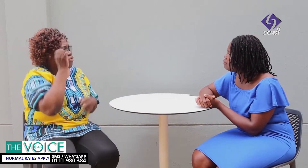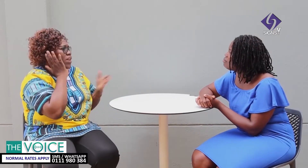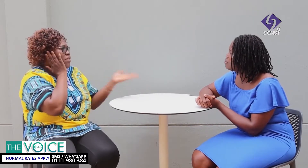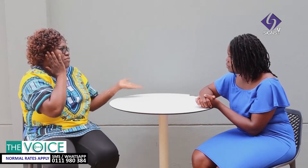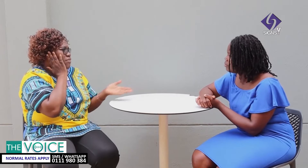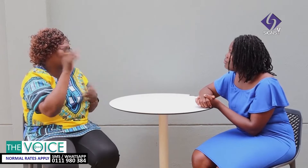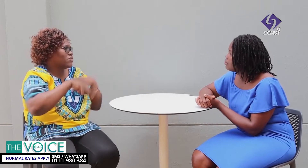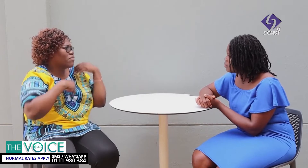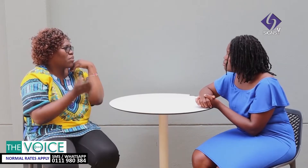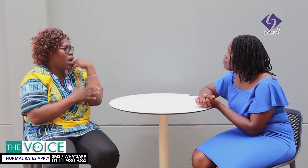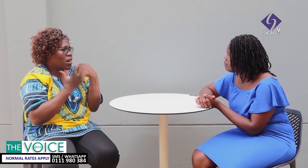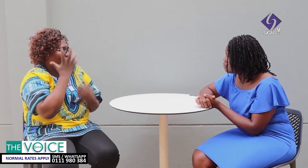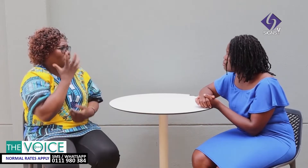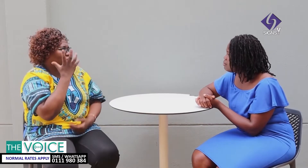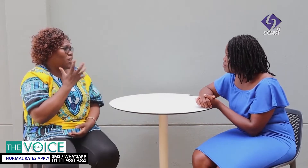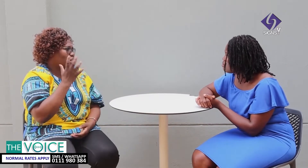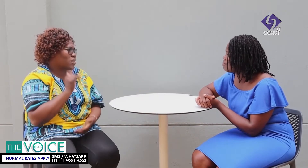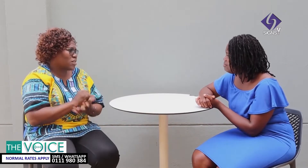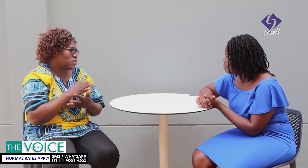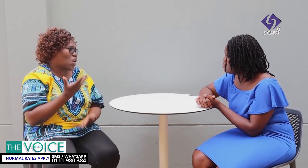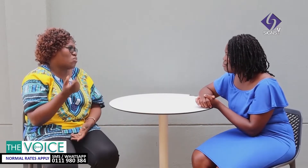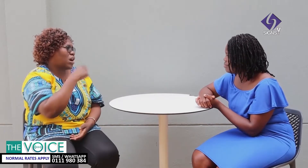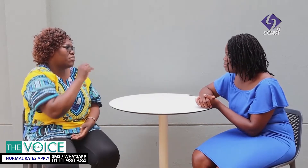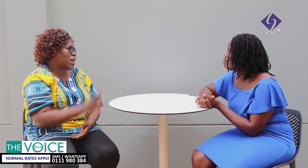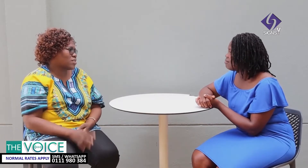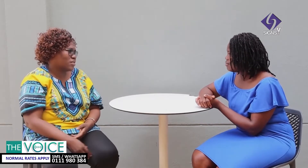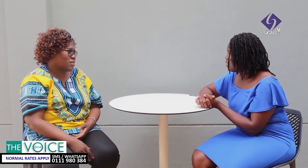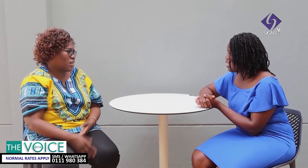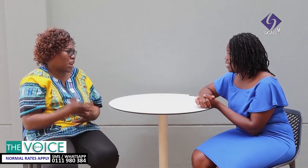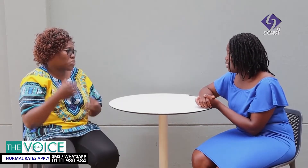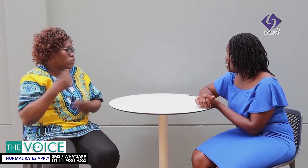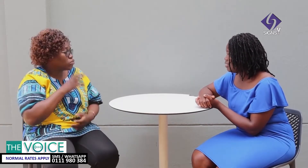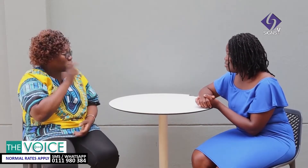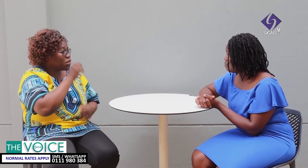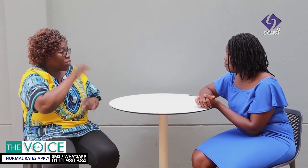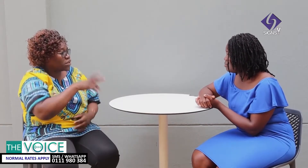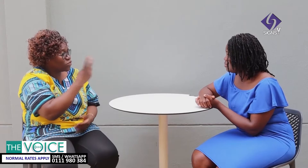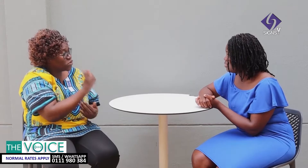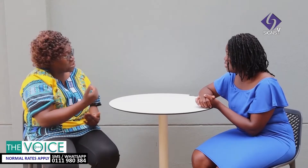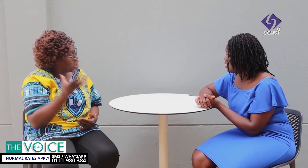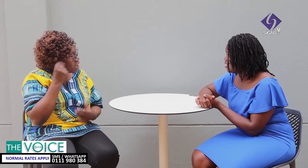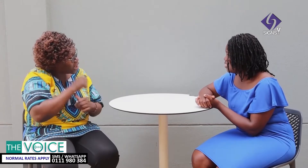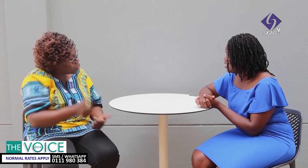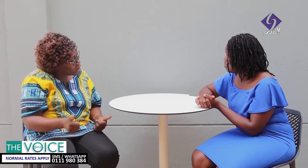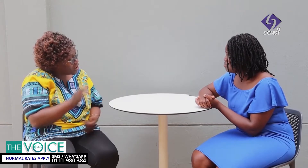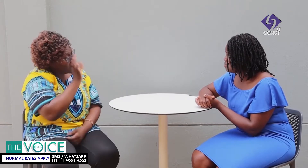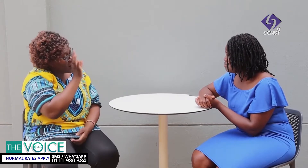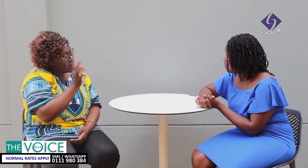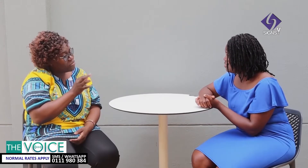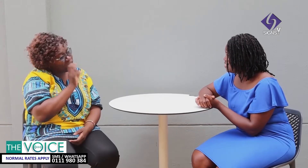me from this marriage that was to happen. They just were trying to explain that they didn't have any bad intention, but